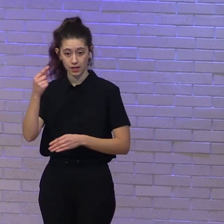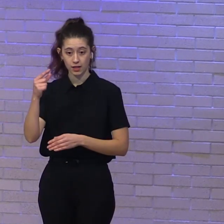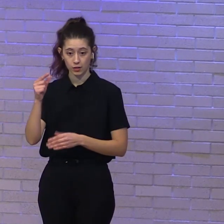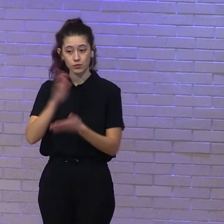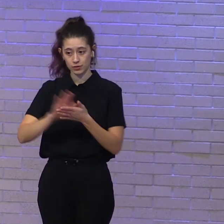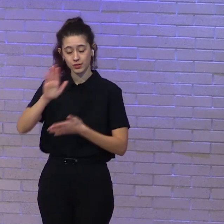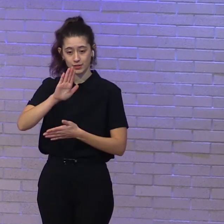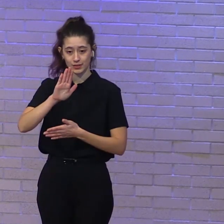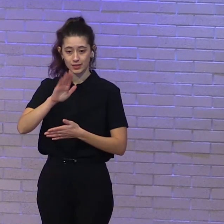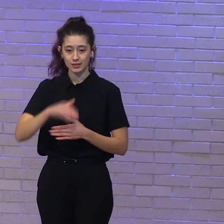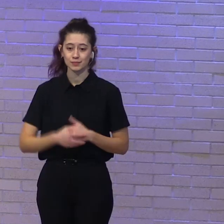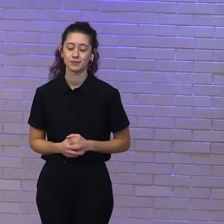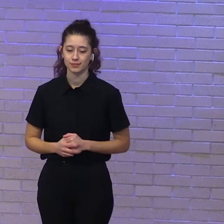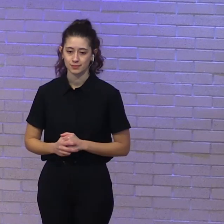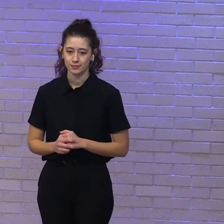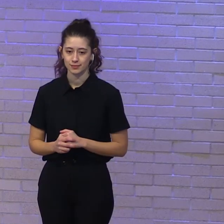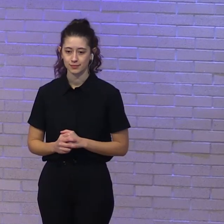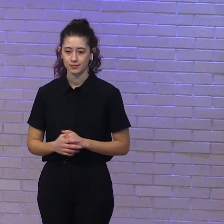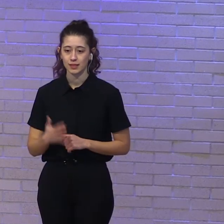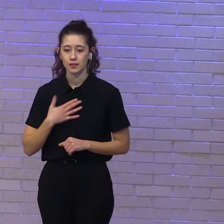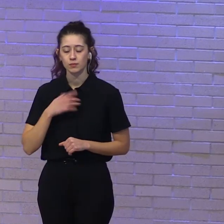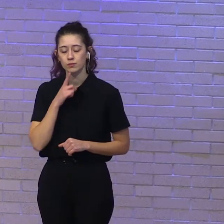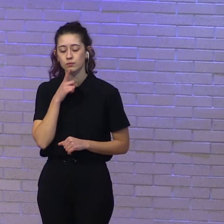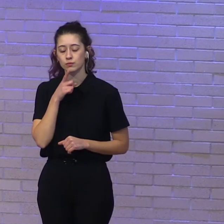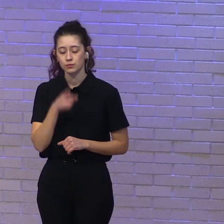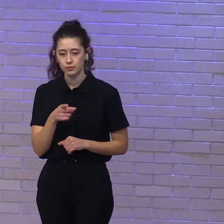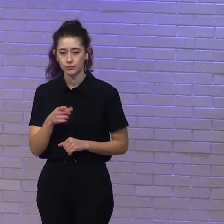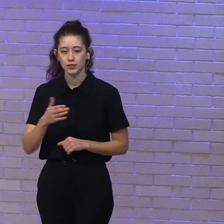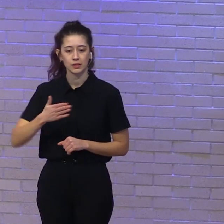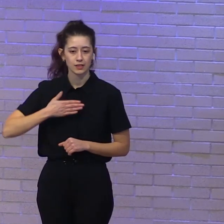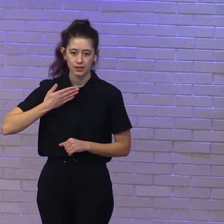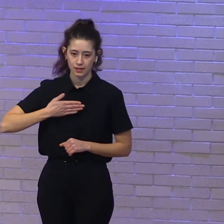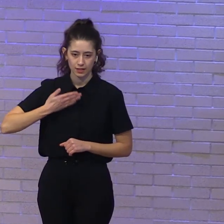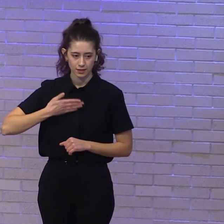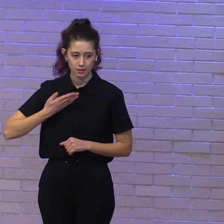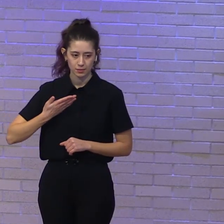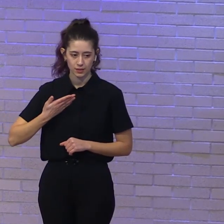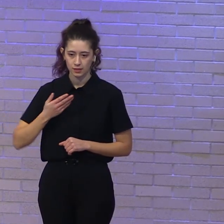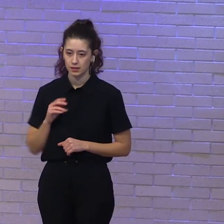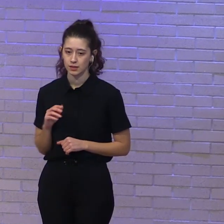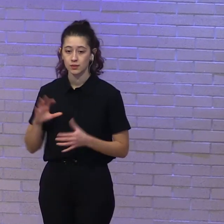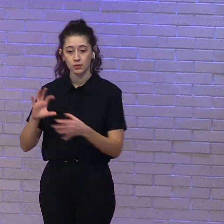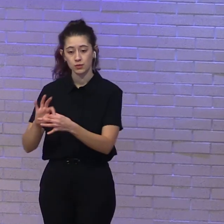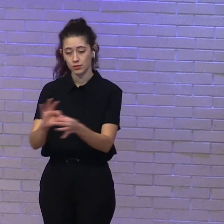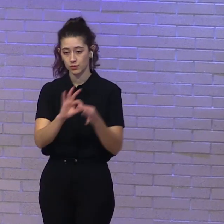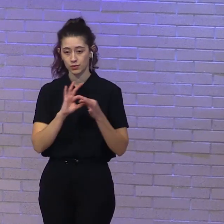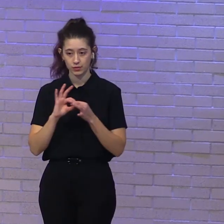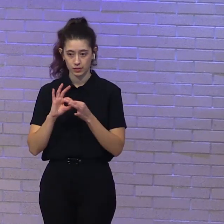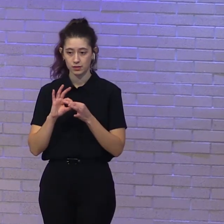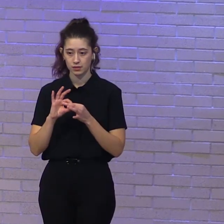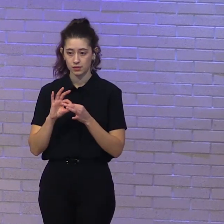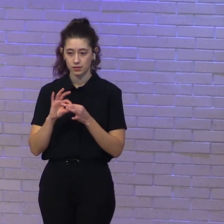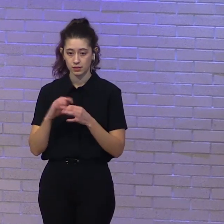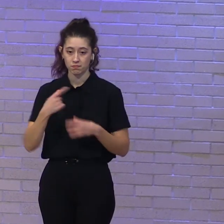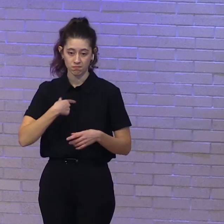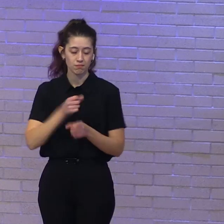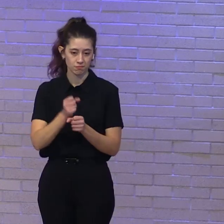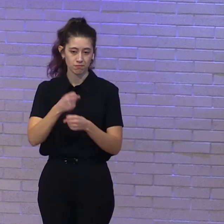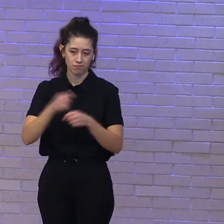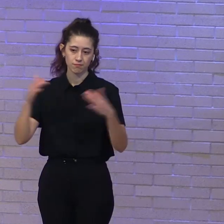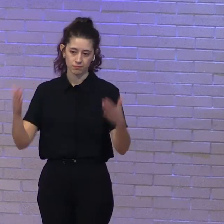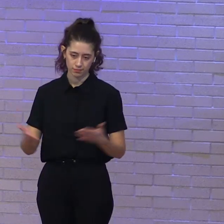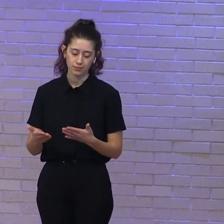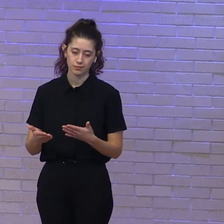with the relationships that I've been able to properly form, and I'm looking forward to my next summer at camp when I can truly connect with all my friends on